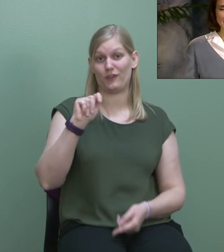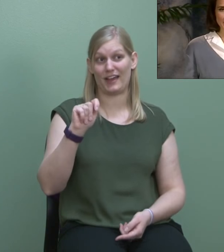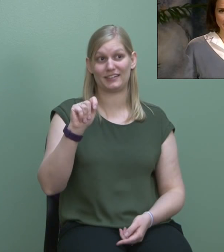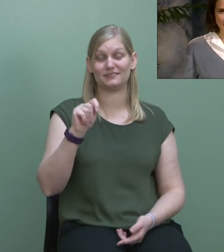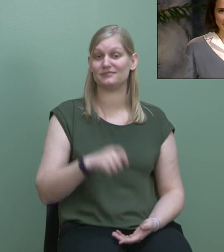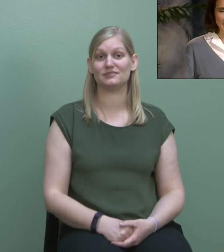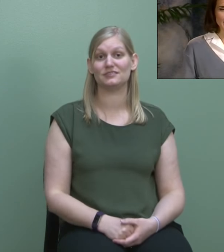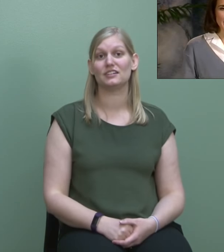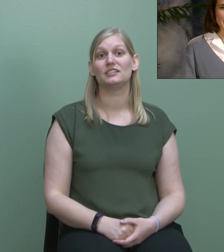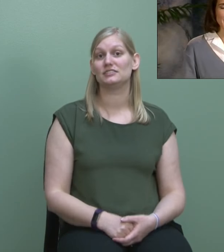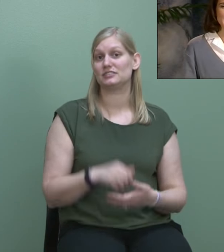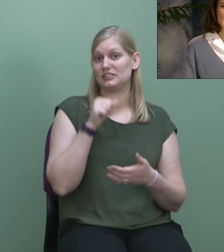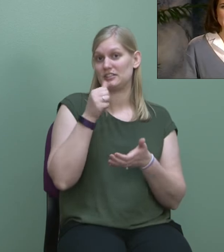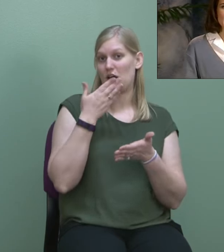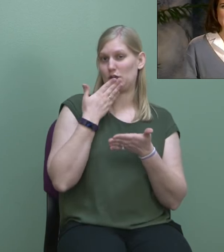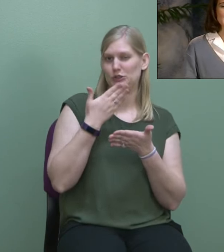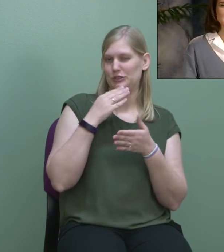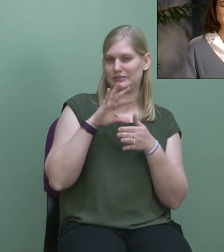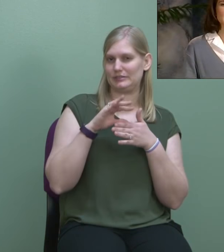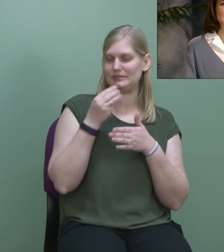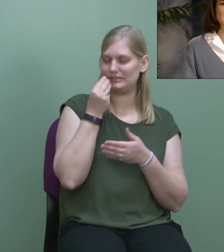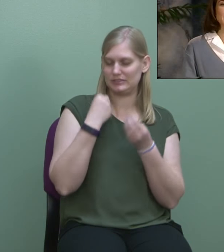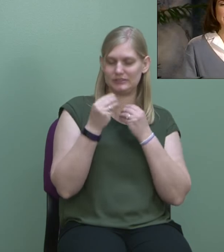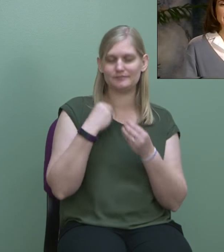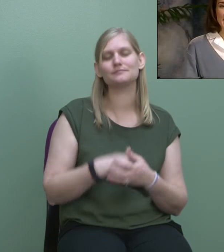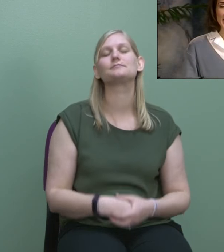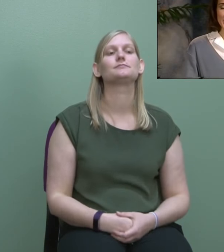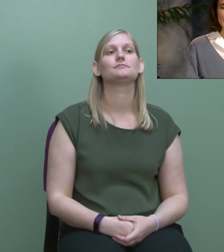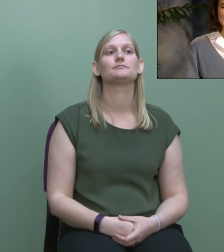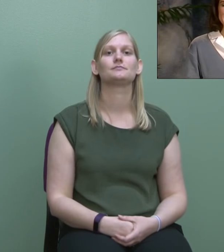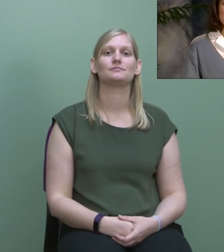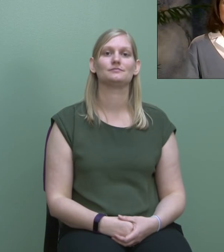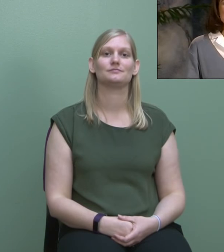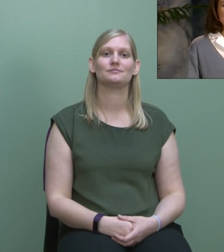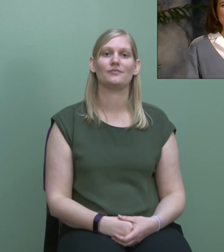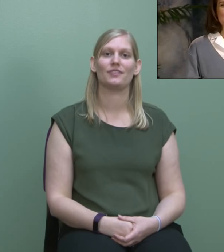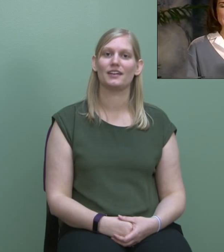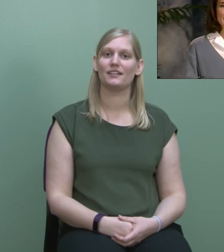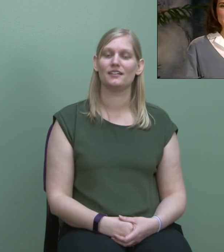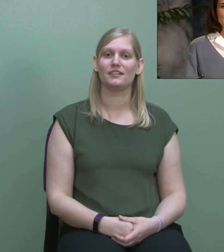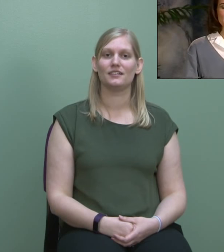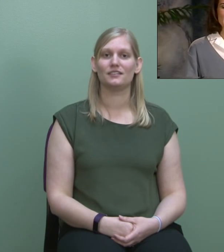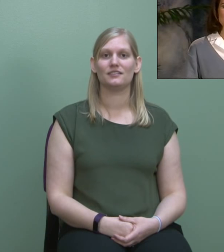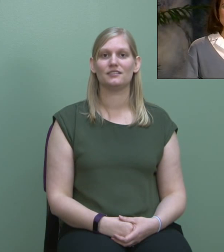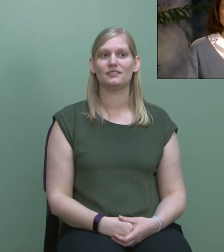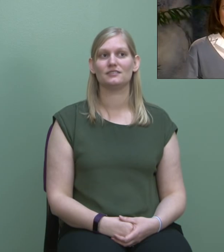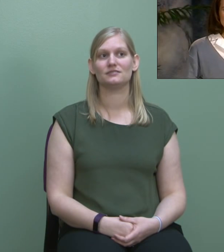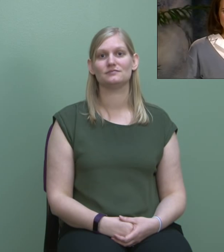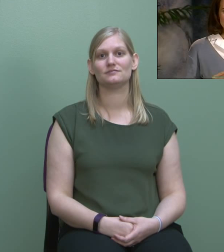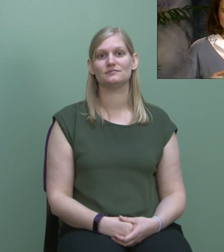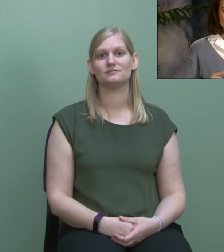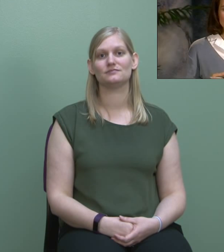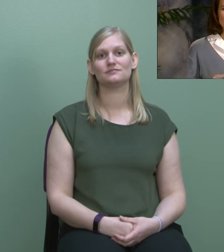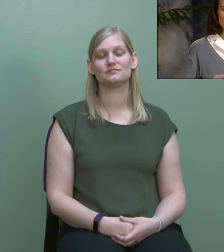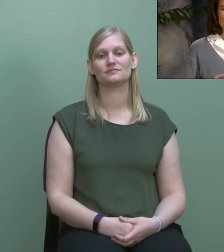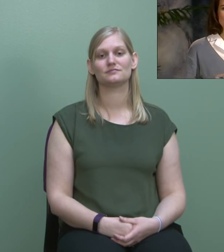for instance, if it was a meat, they wouldn't be categorized necessarily in the meat category, but maybe rather in